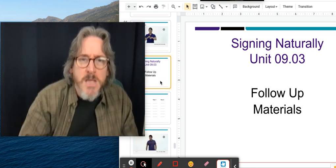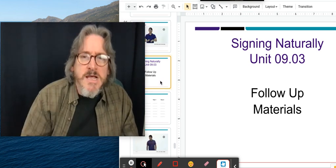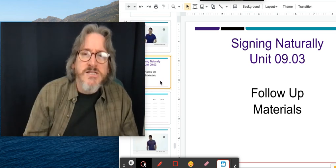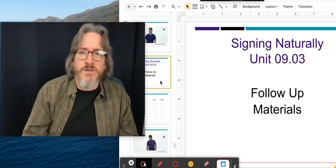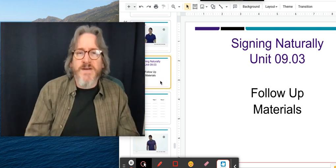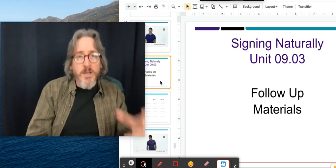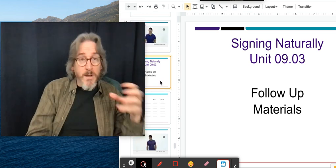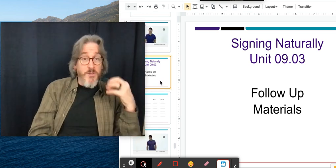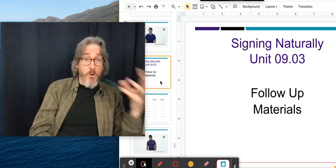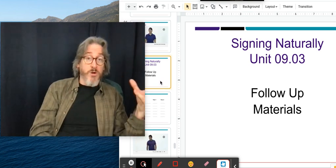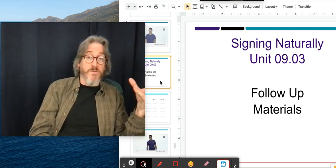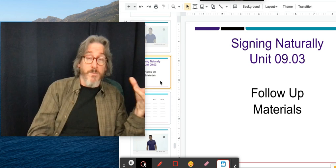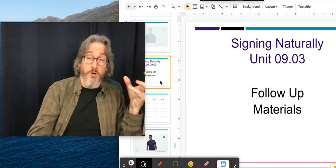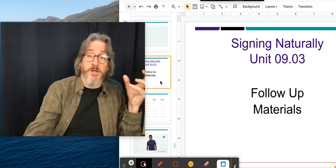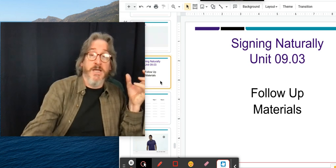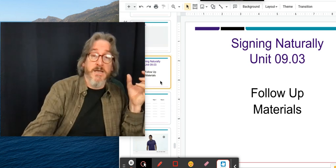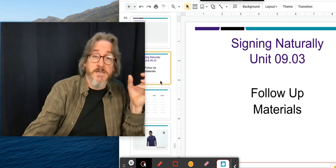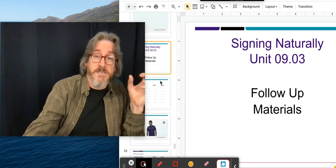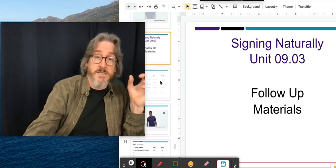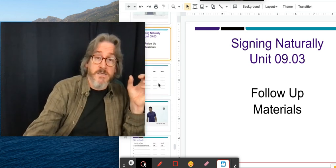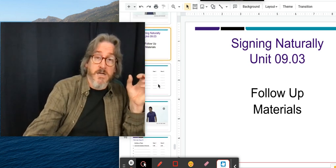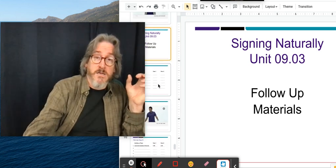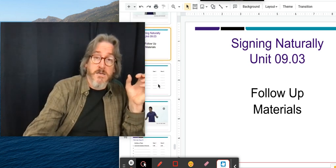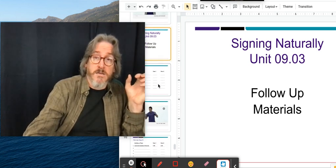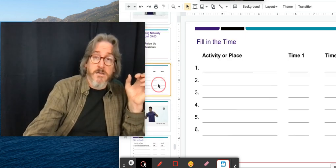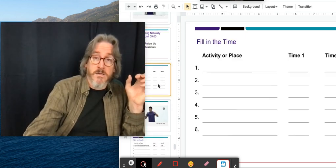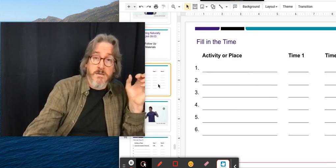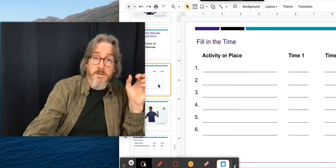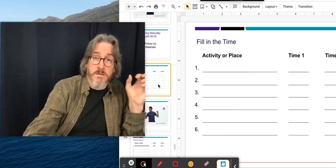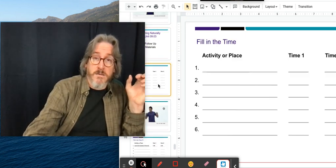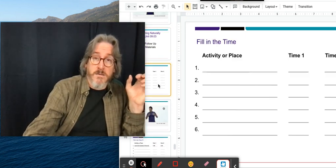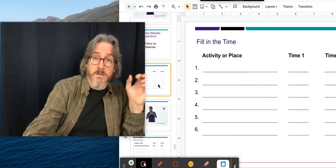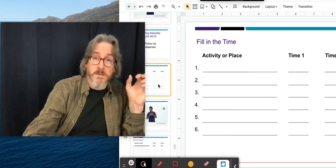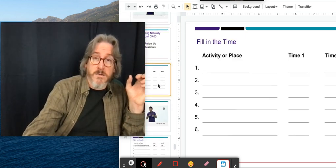down. So the follow-up, the homework from the book is